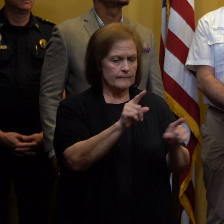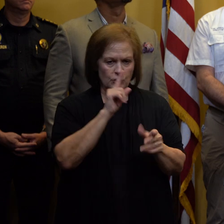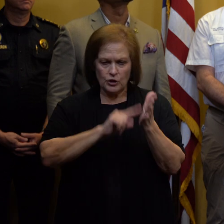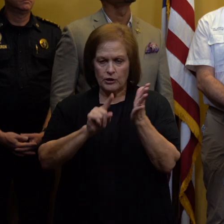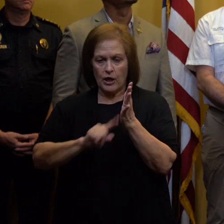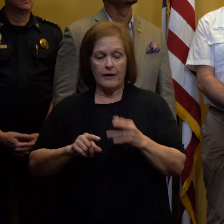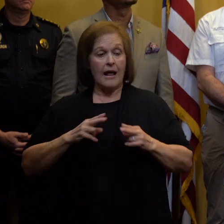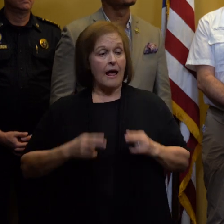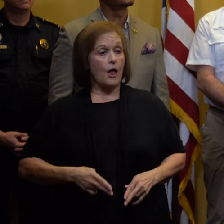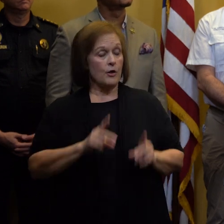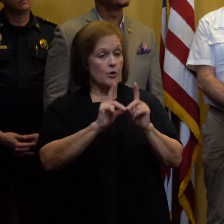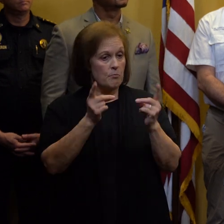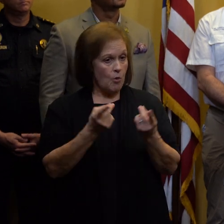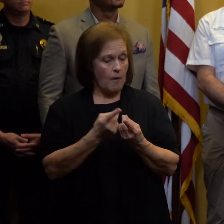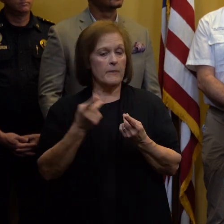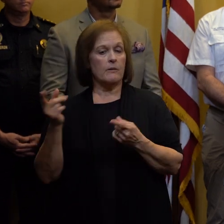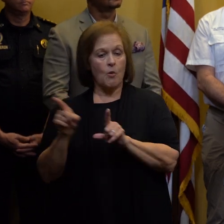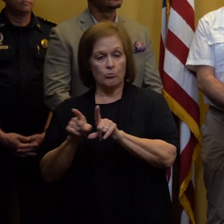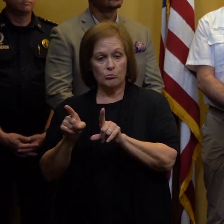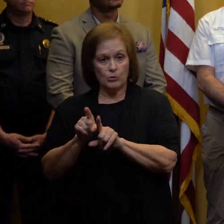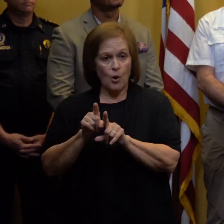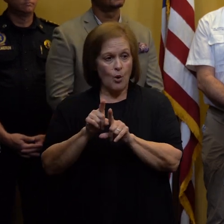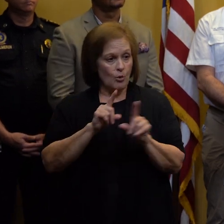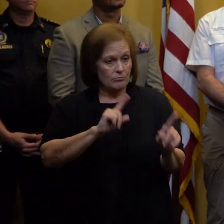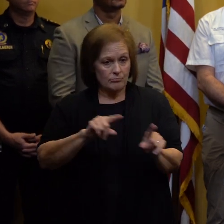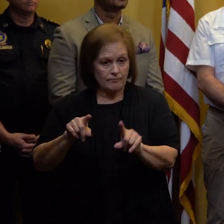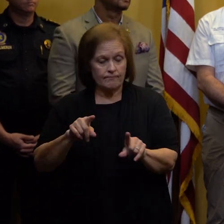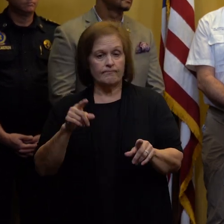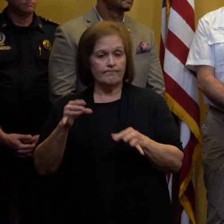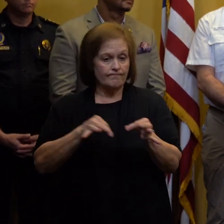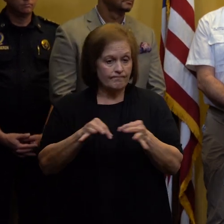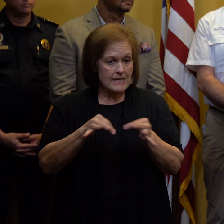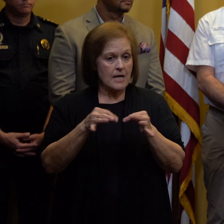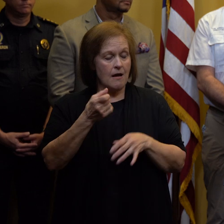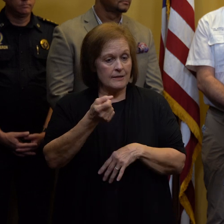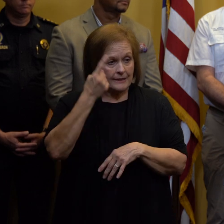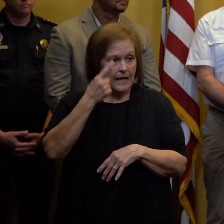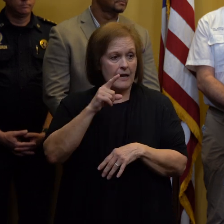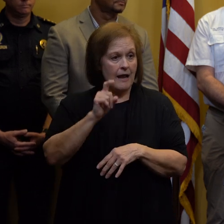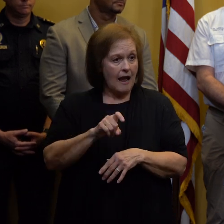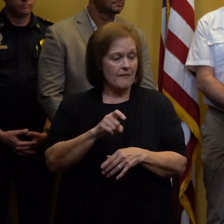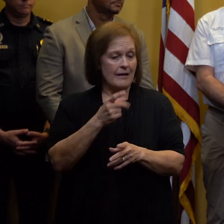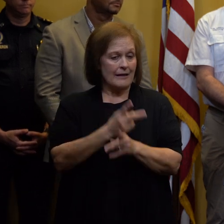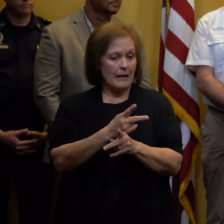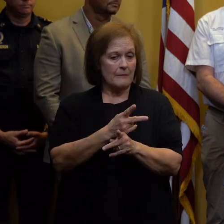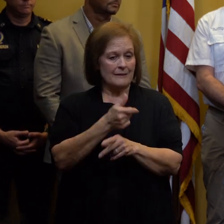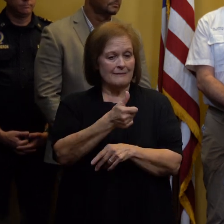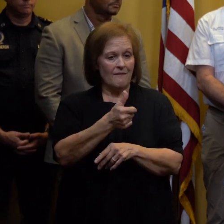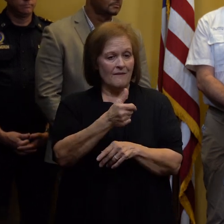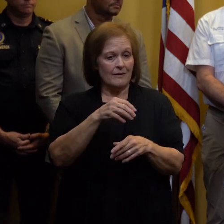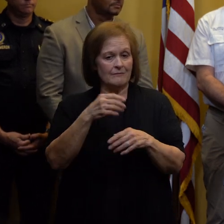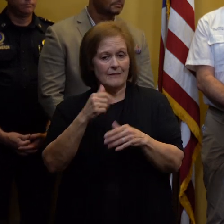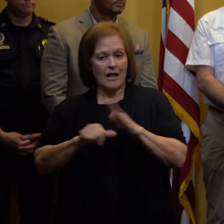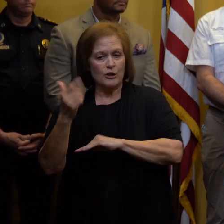department for following up on the most vulnerable population and making sure that they understand to use precautions and stay in shaded areas.